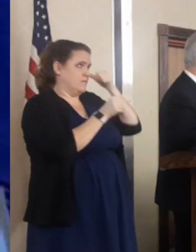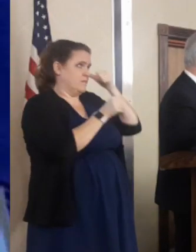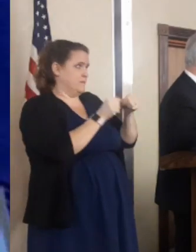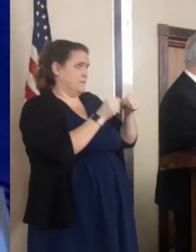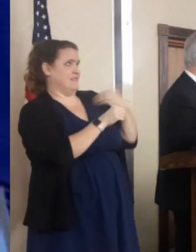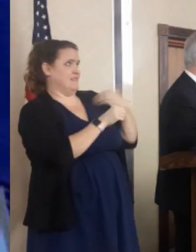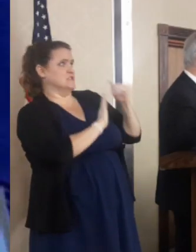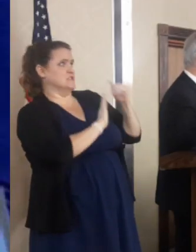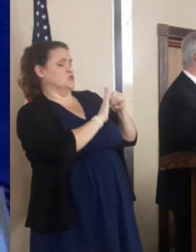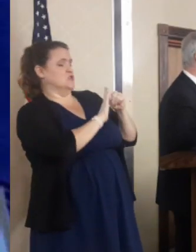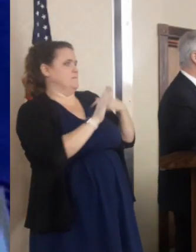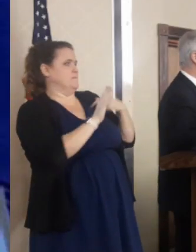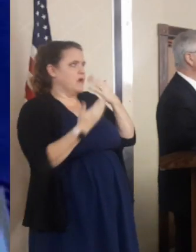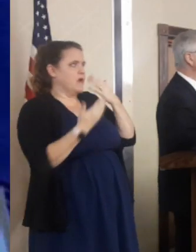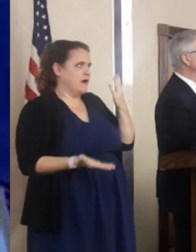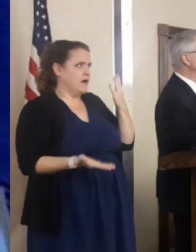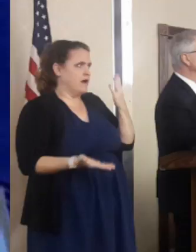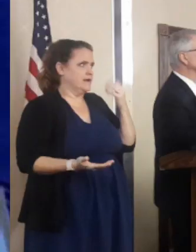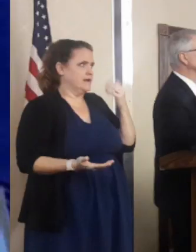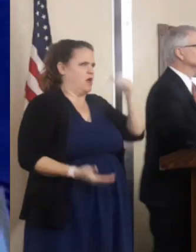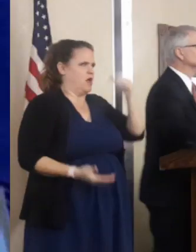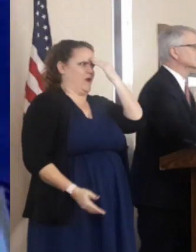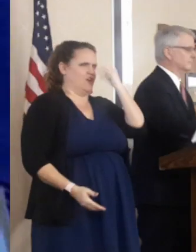it. Thank you, Mr. Chairman.